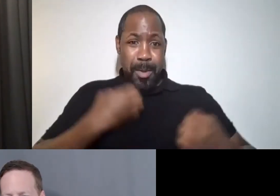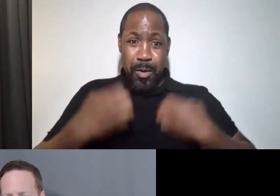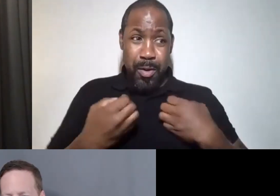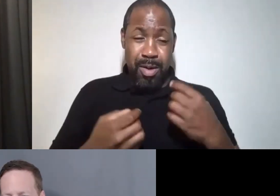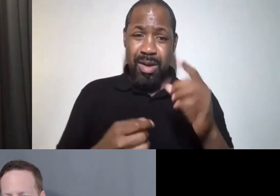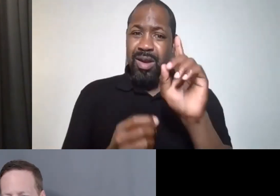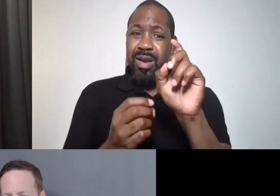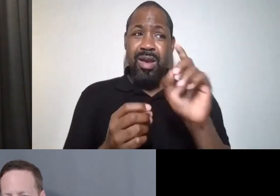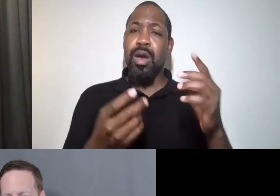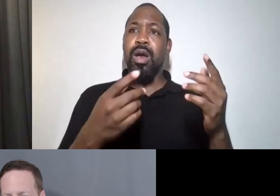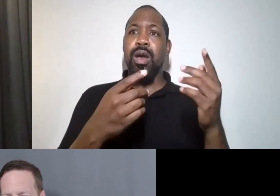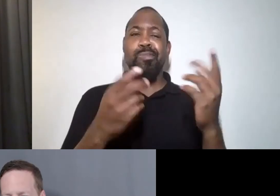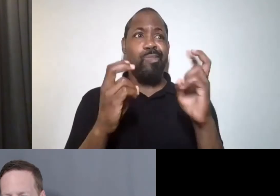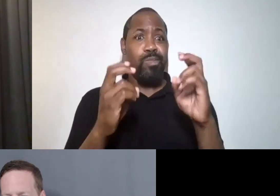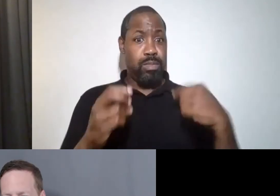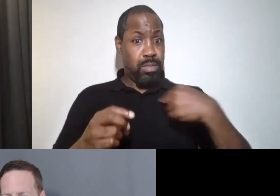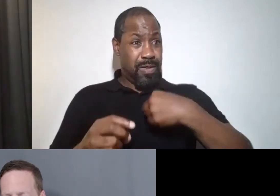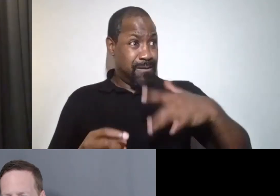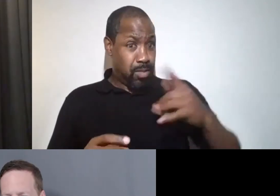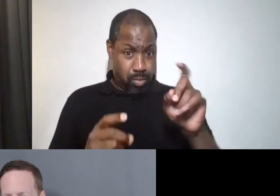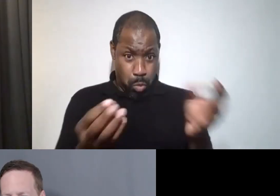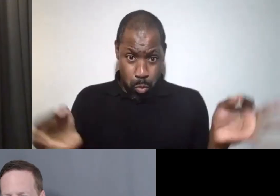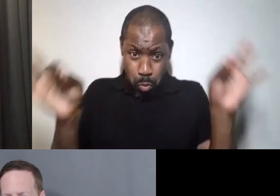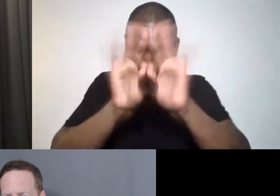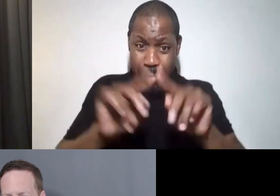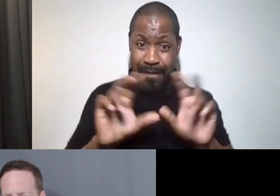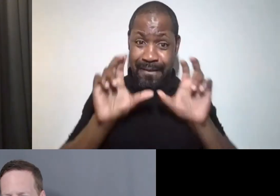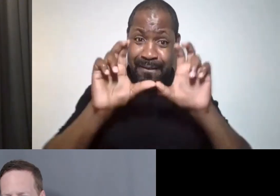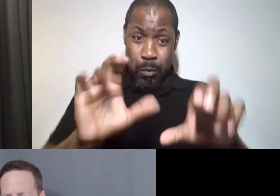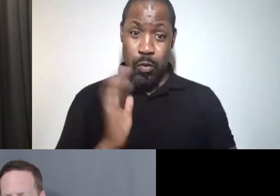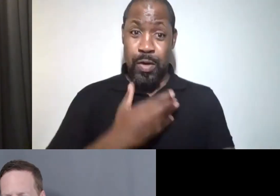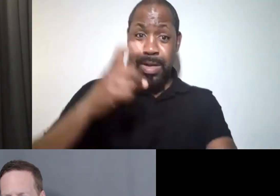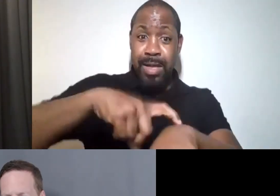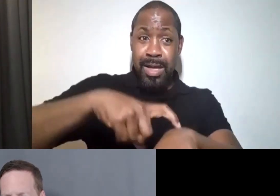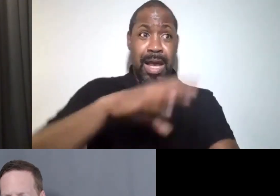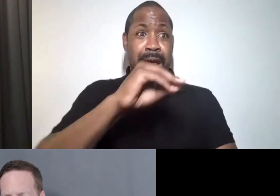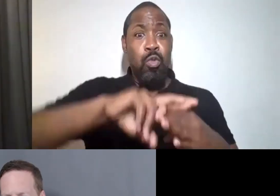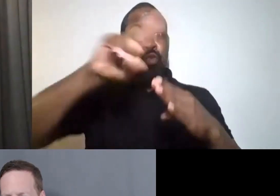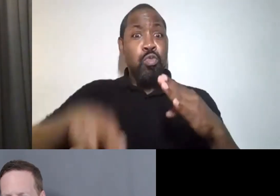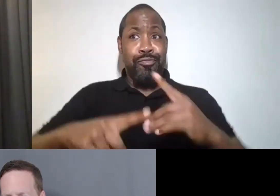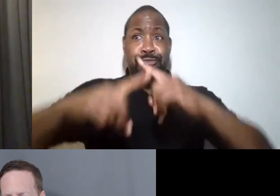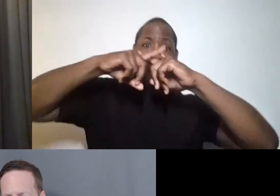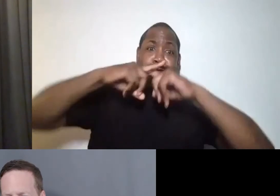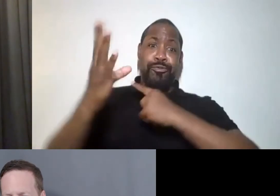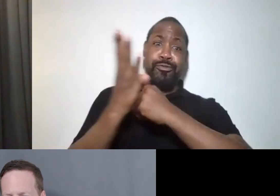people, Black and brown communities, their emotional reaction. Like, are we comfortable? Are we going to invest our time and energy